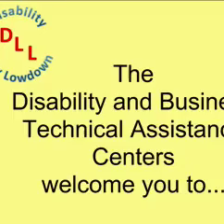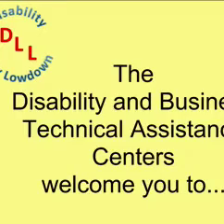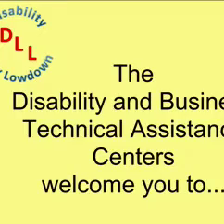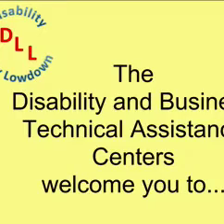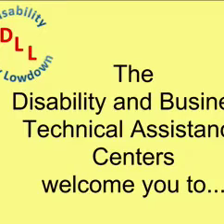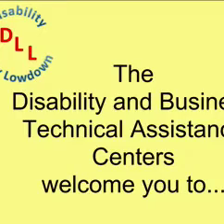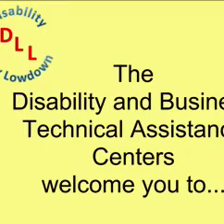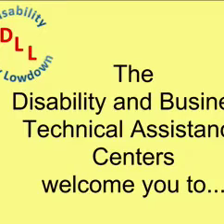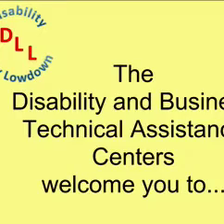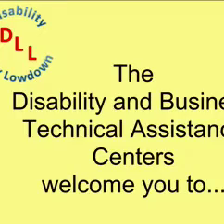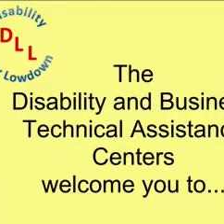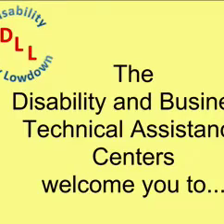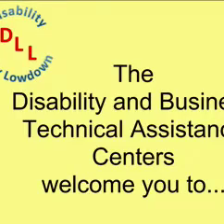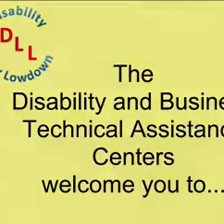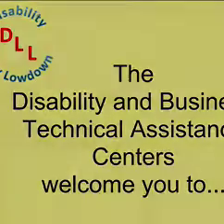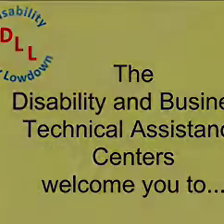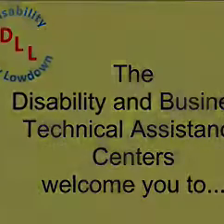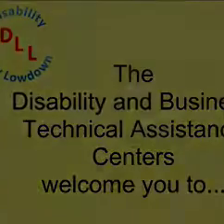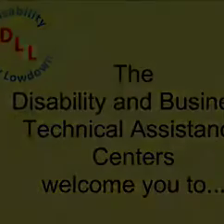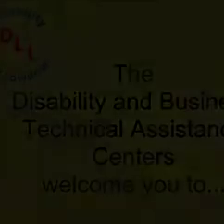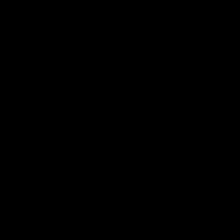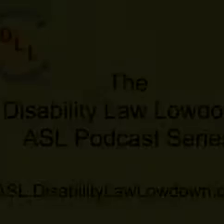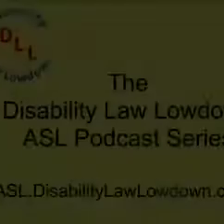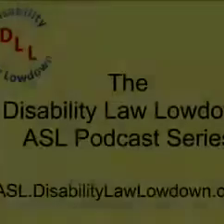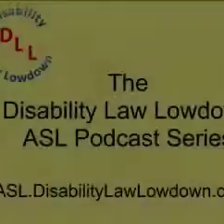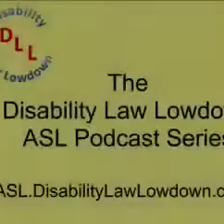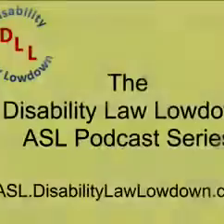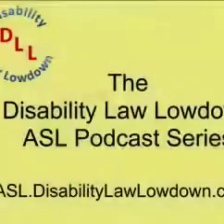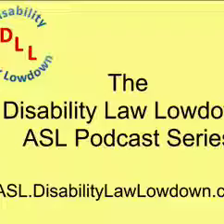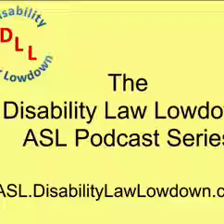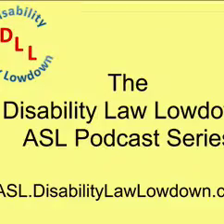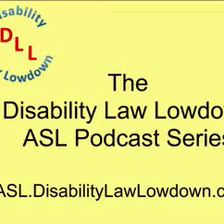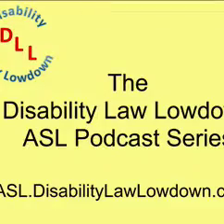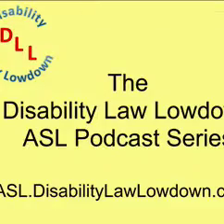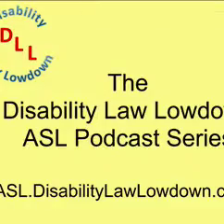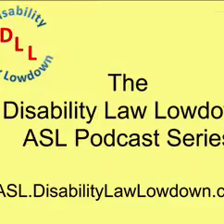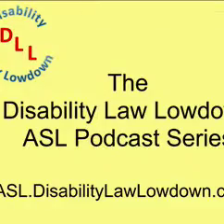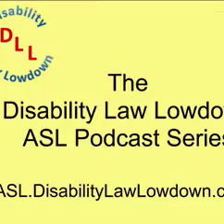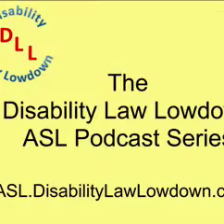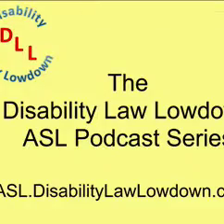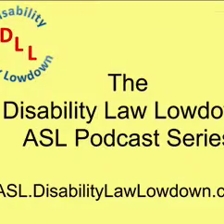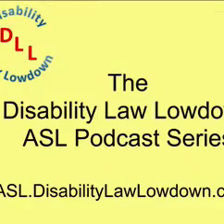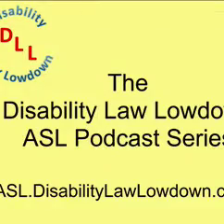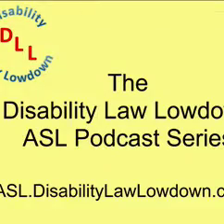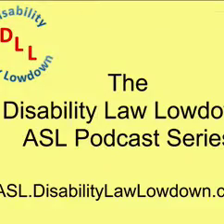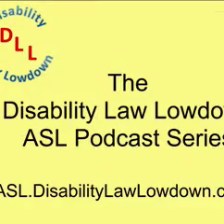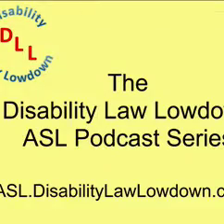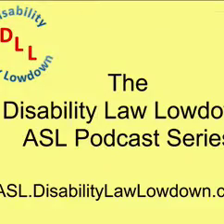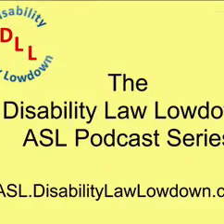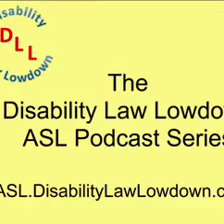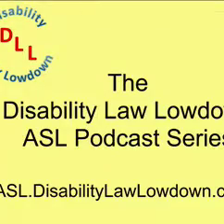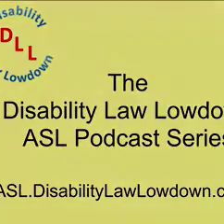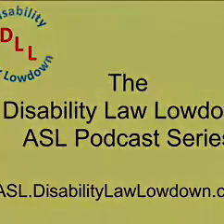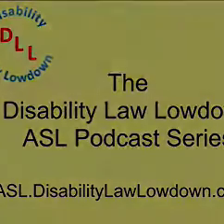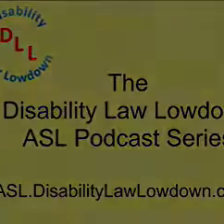The Disability and Business Technical Assistance Centers welcome you to the Disability Law Lowdown ASL podcast